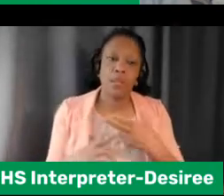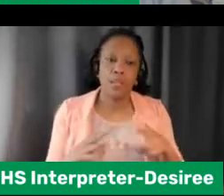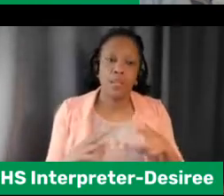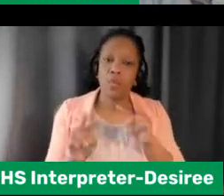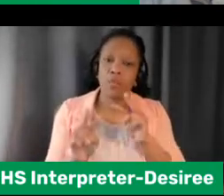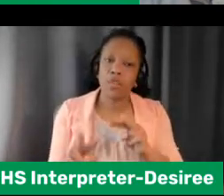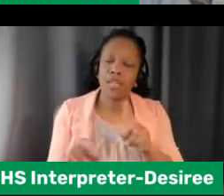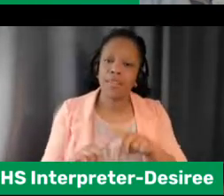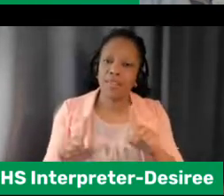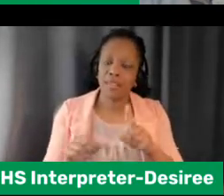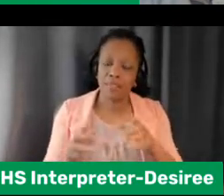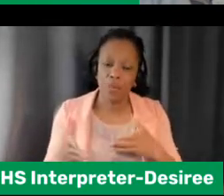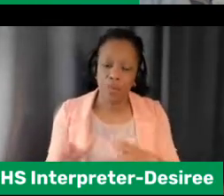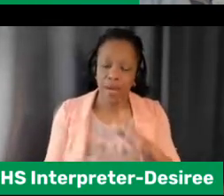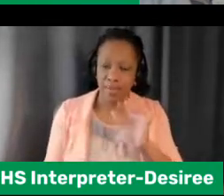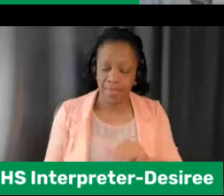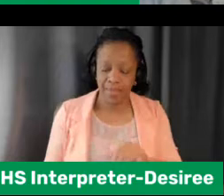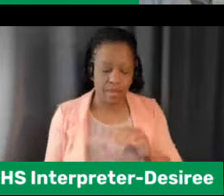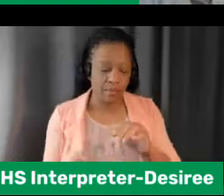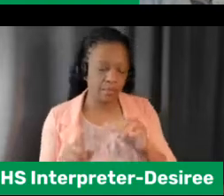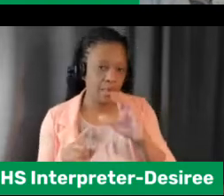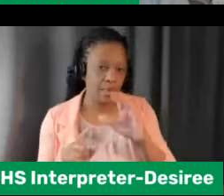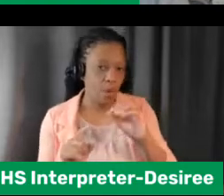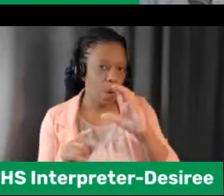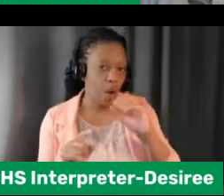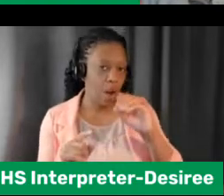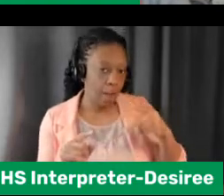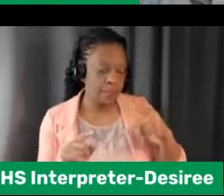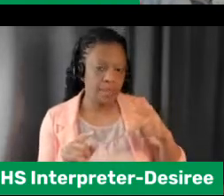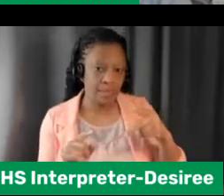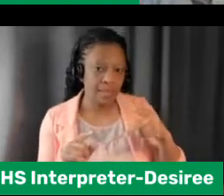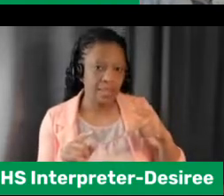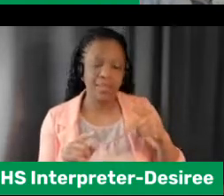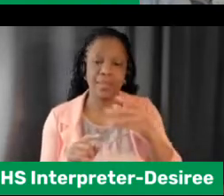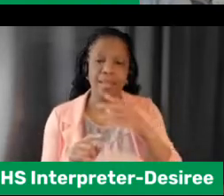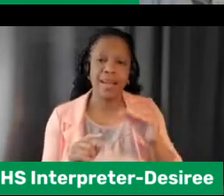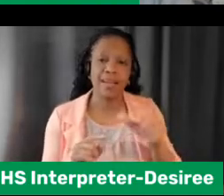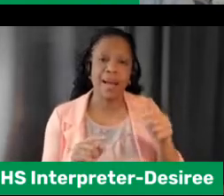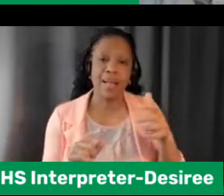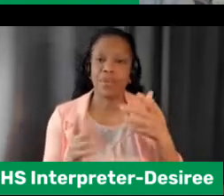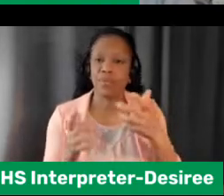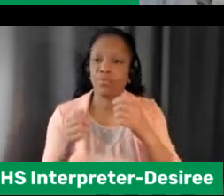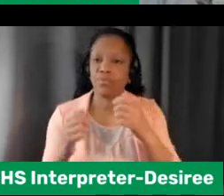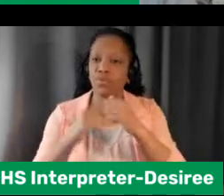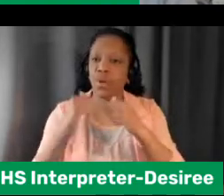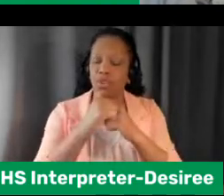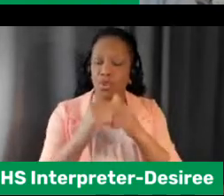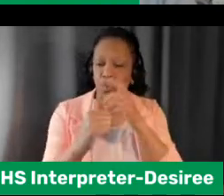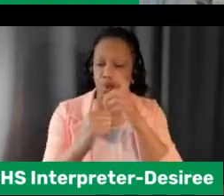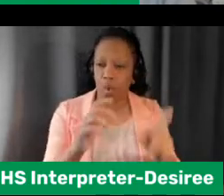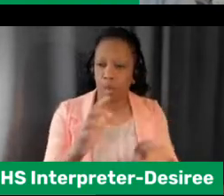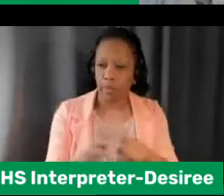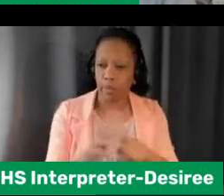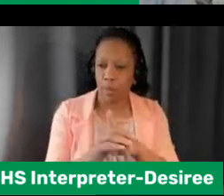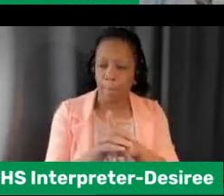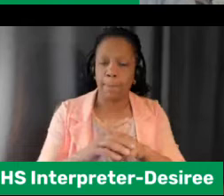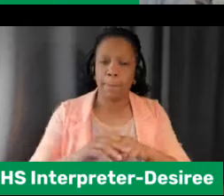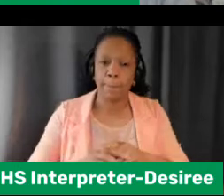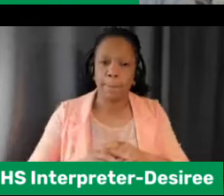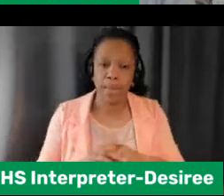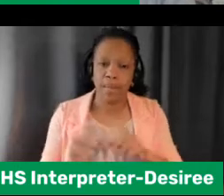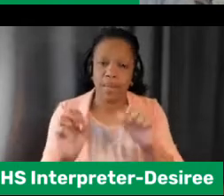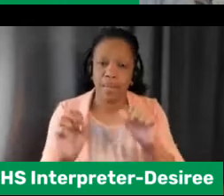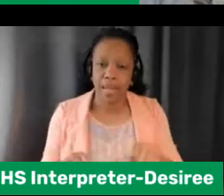that cooperatives and other solidarity economies structures show up. So it can be